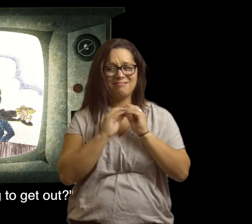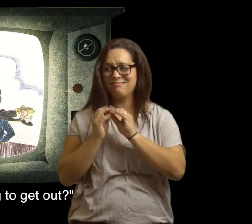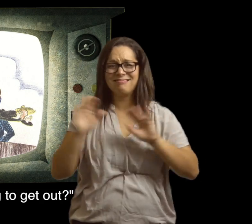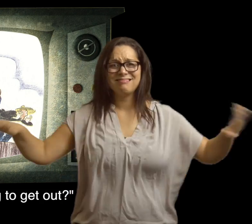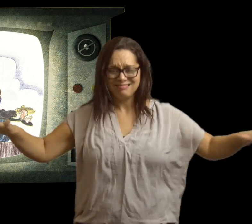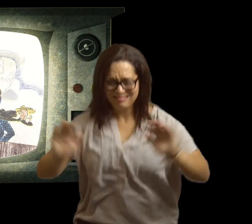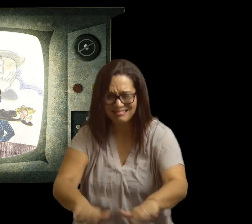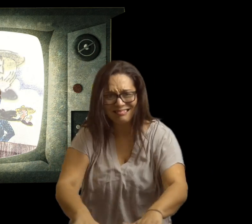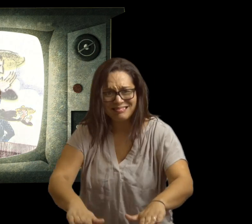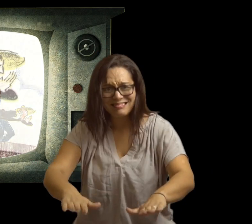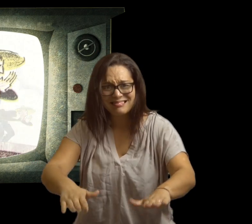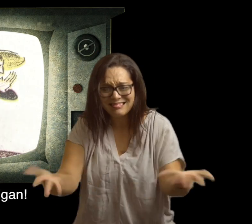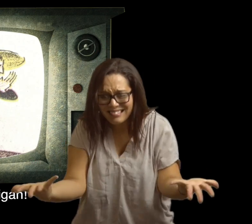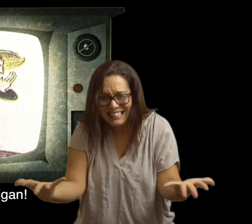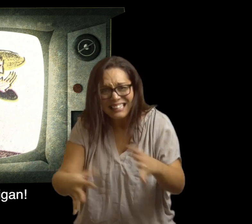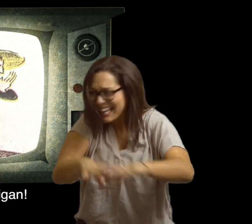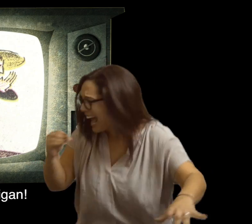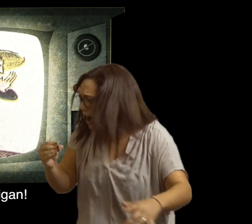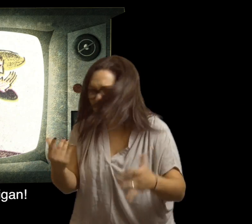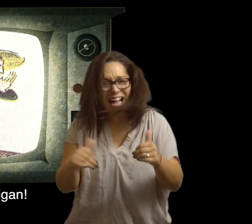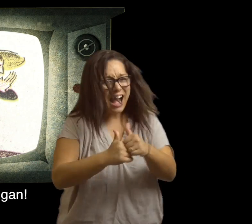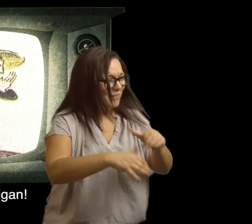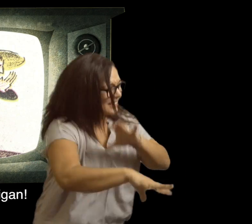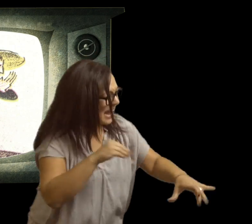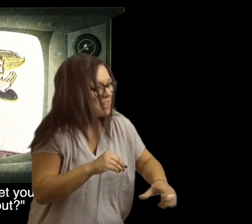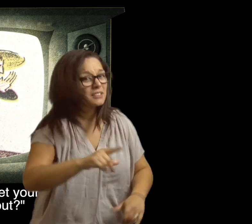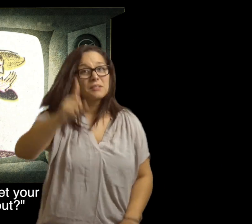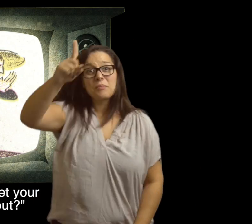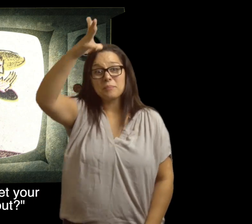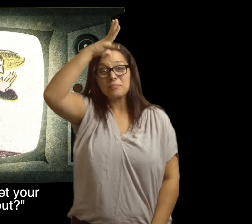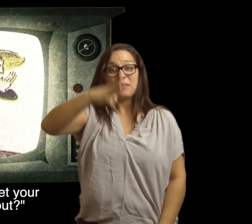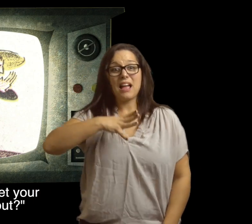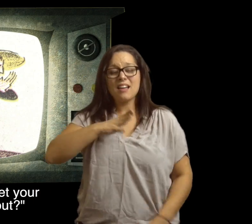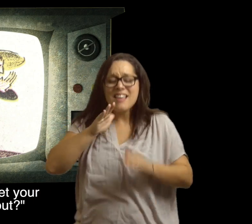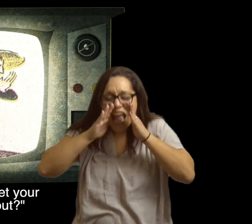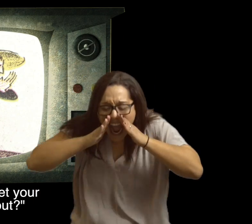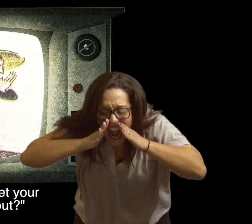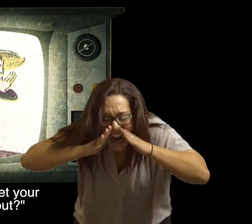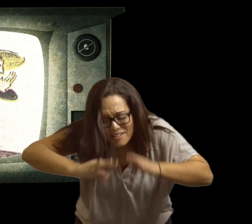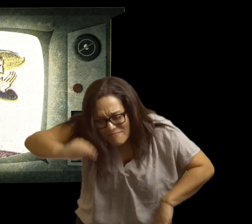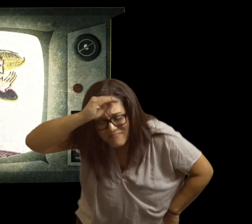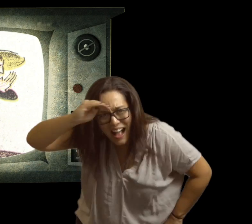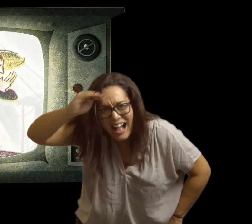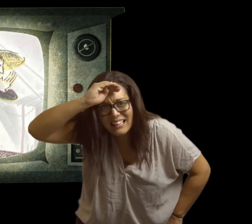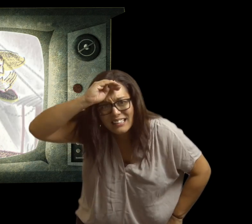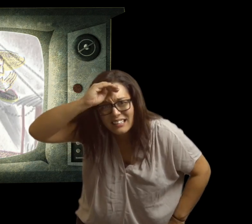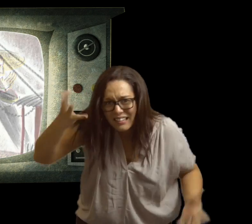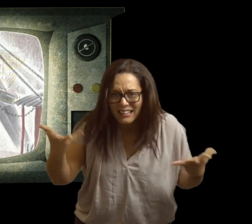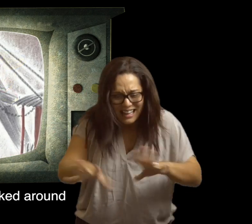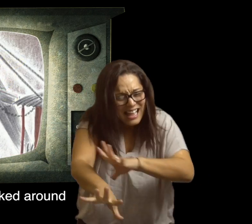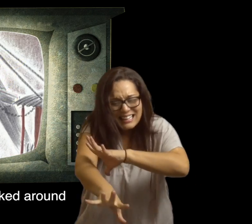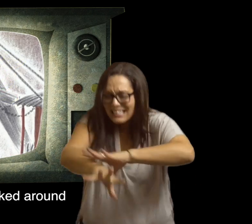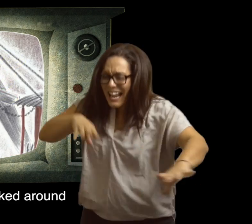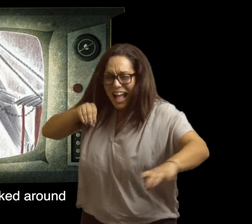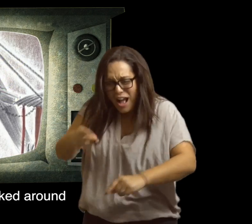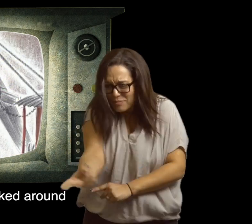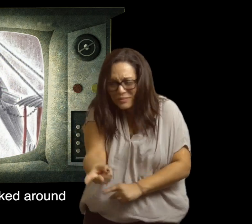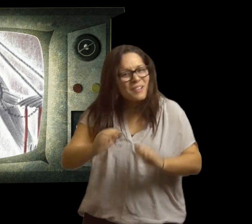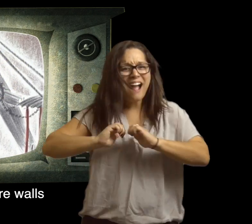out? Hi, Mike Mulligan. How are you going to get your steam shovel out? Mike Mulligan looked